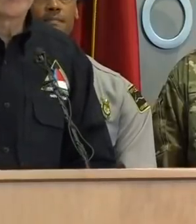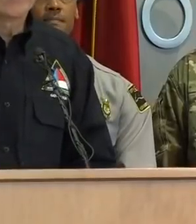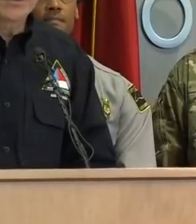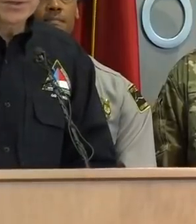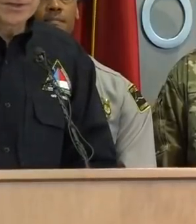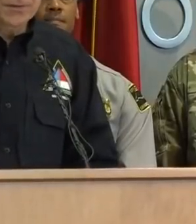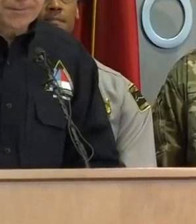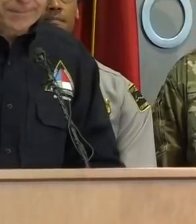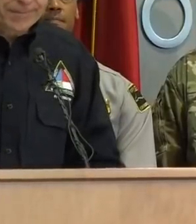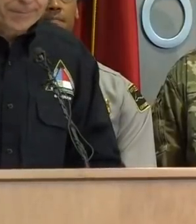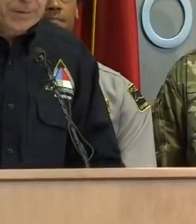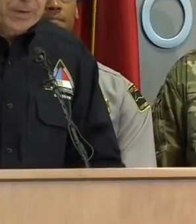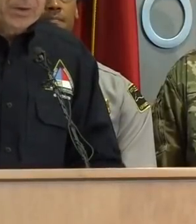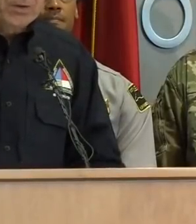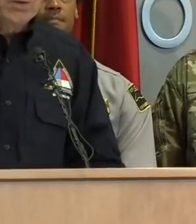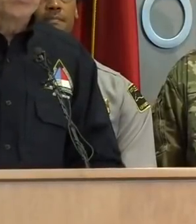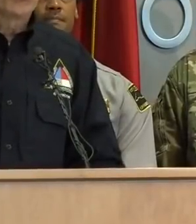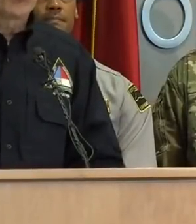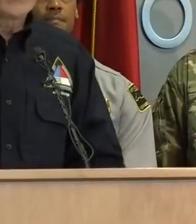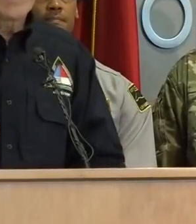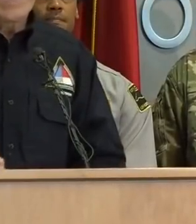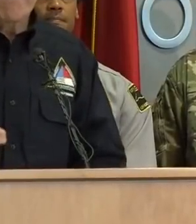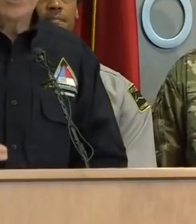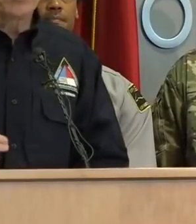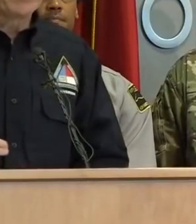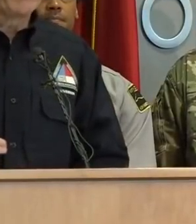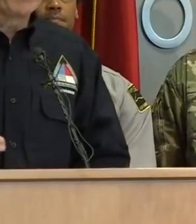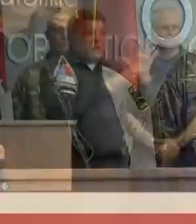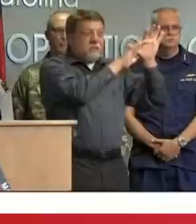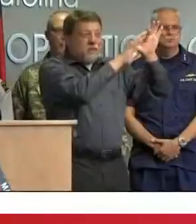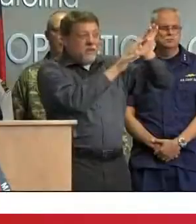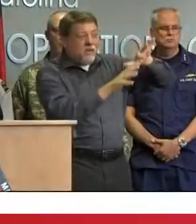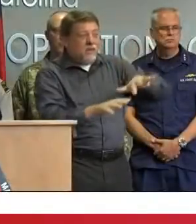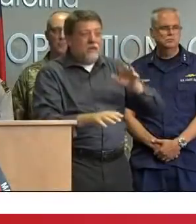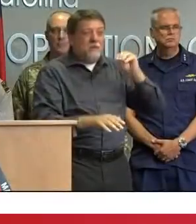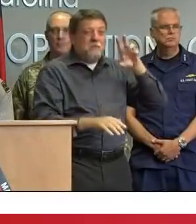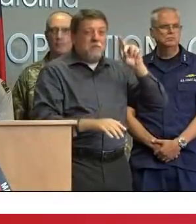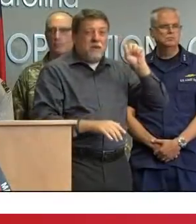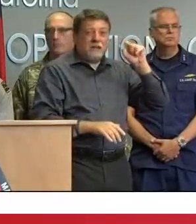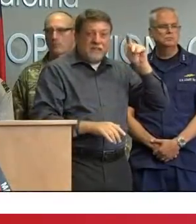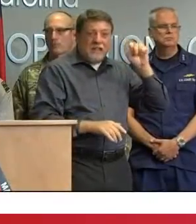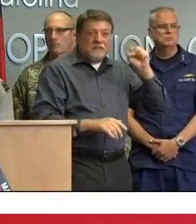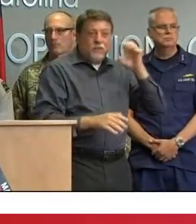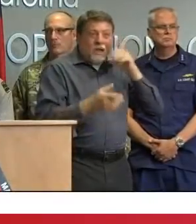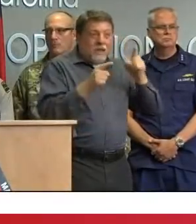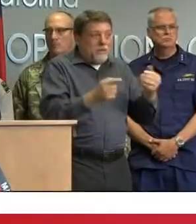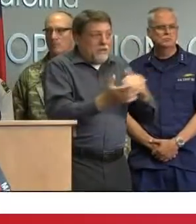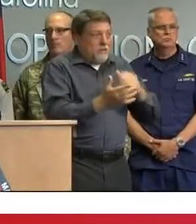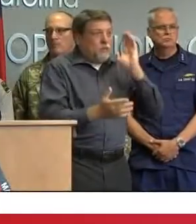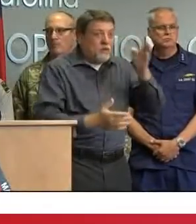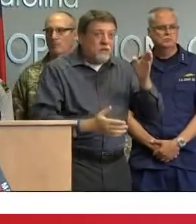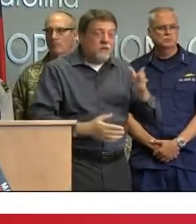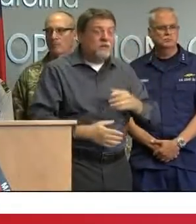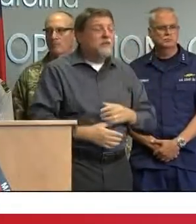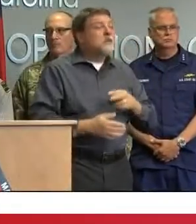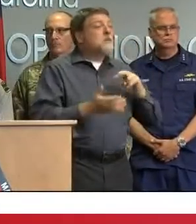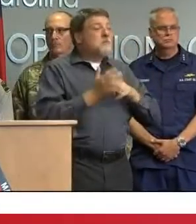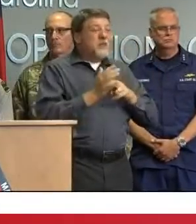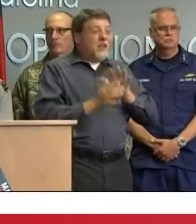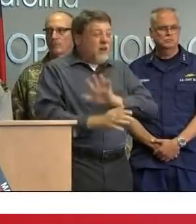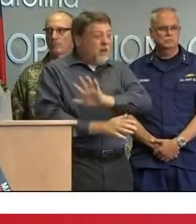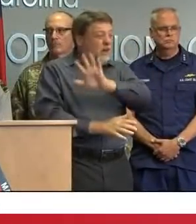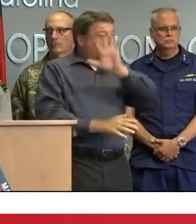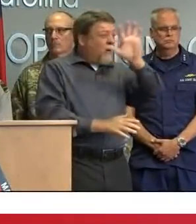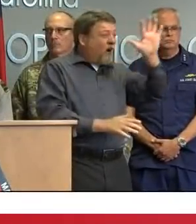earlier this year wherever you live in North Carolina be alert for sudden flooding